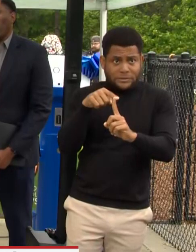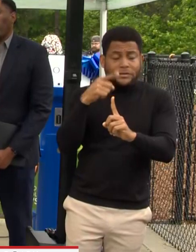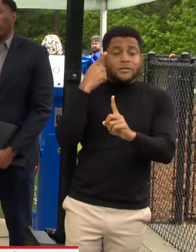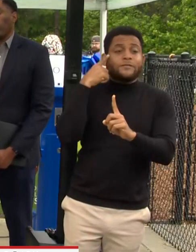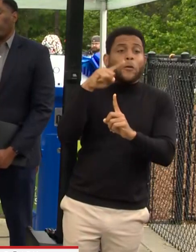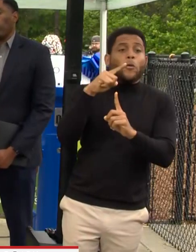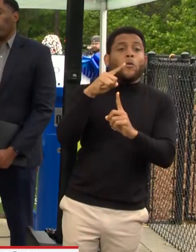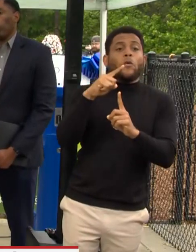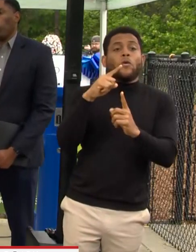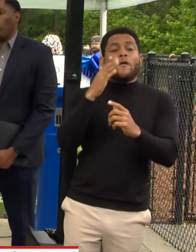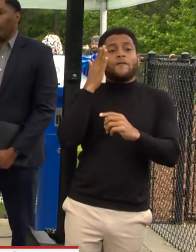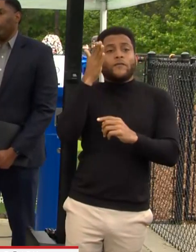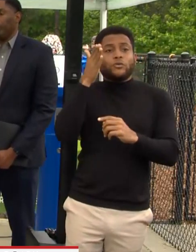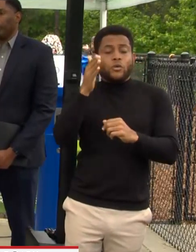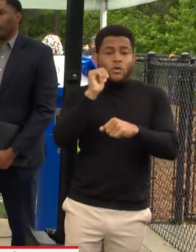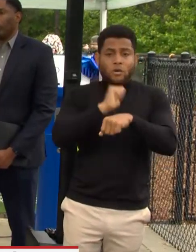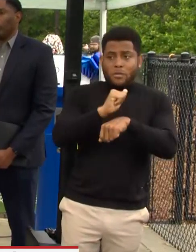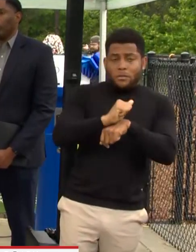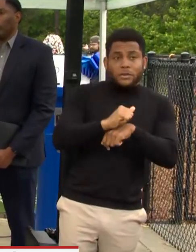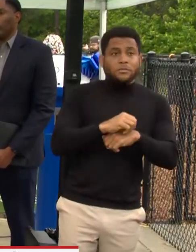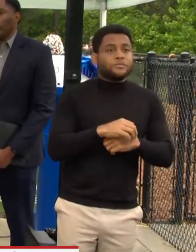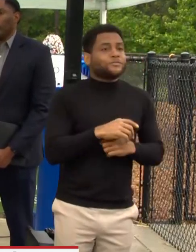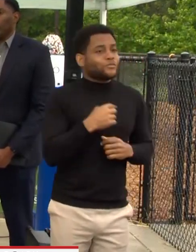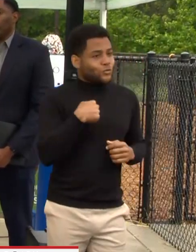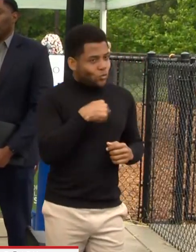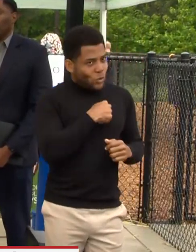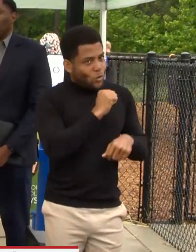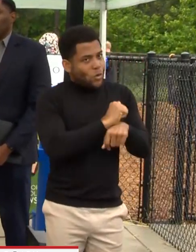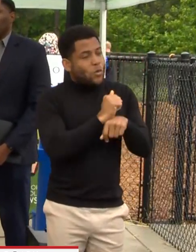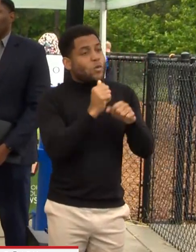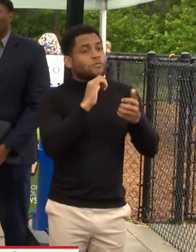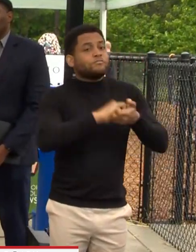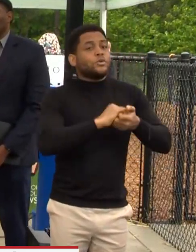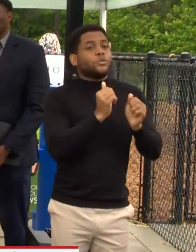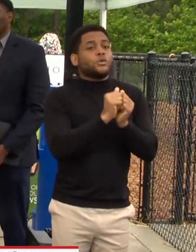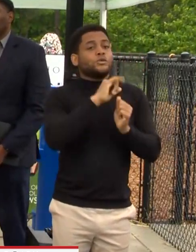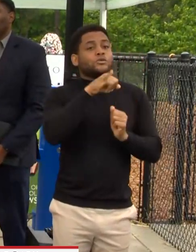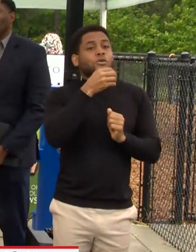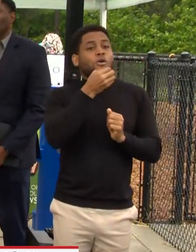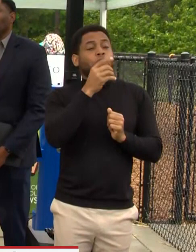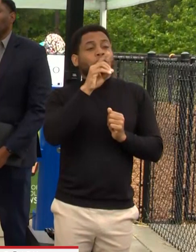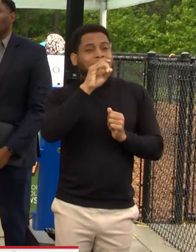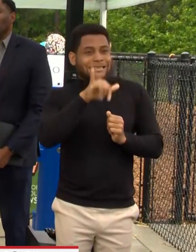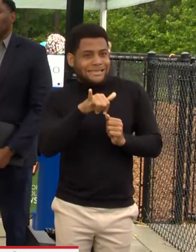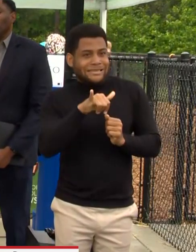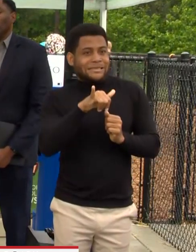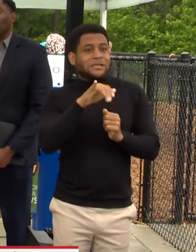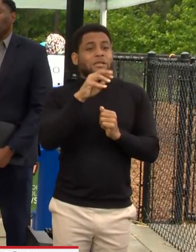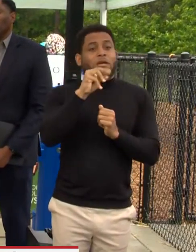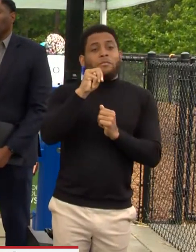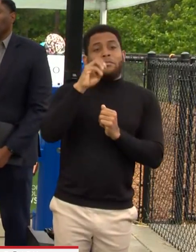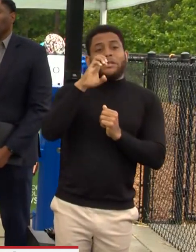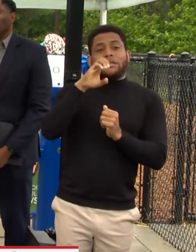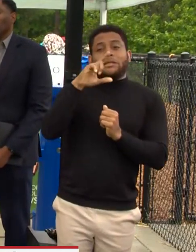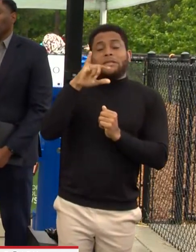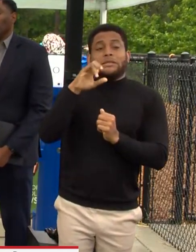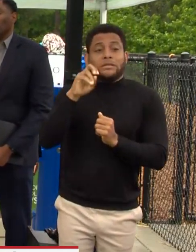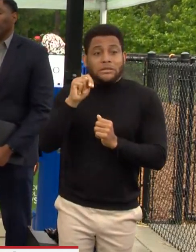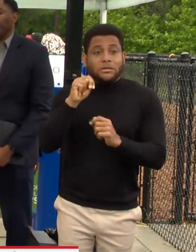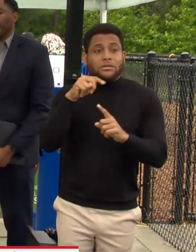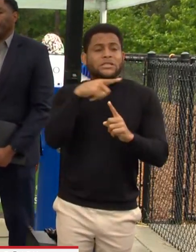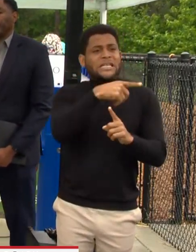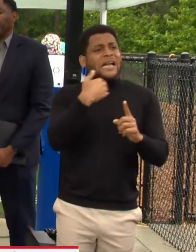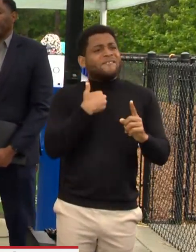Jody McLean, because she chairs our Gallery Place task force. So we have been working